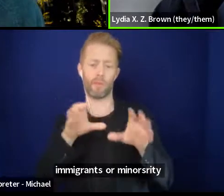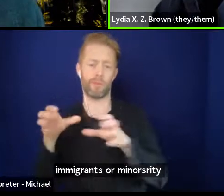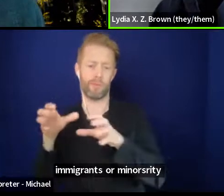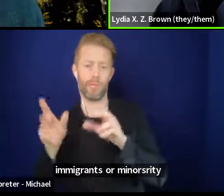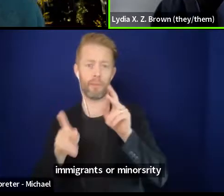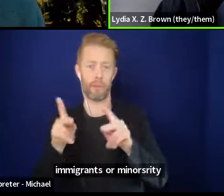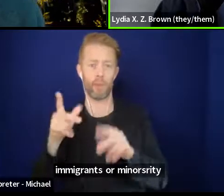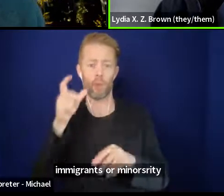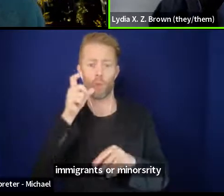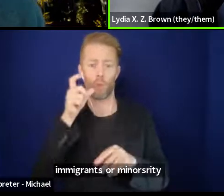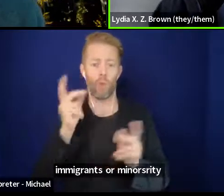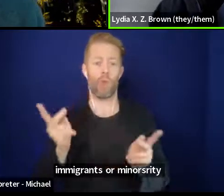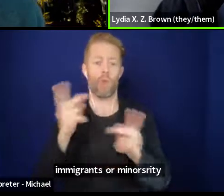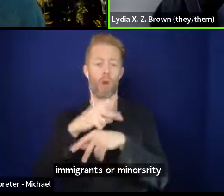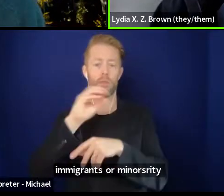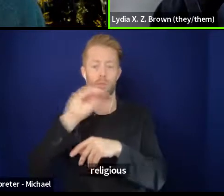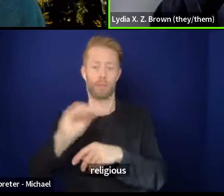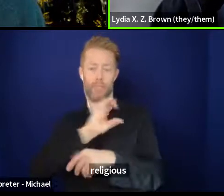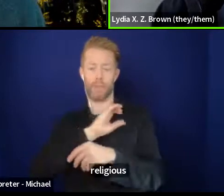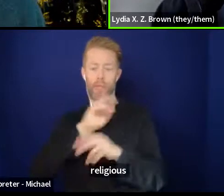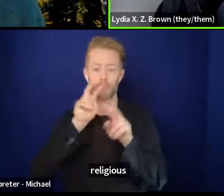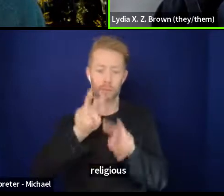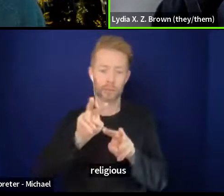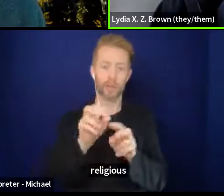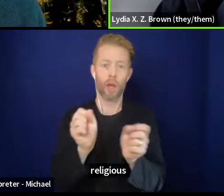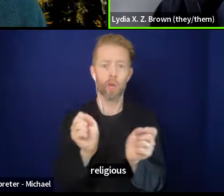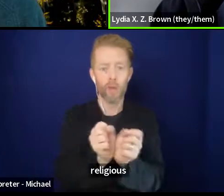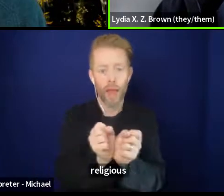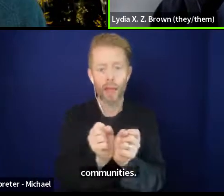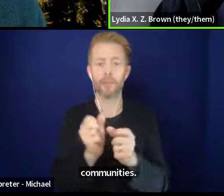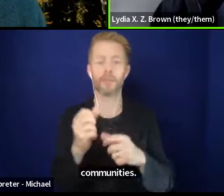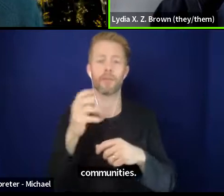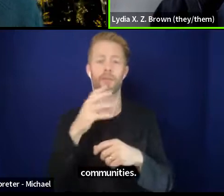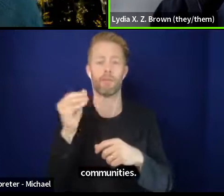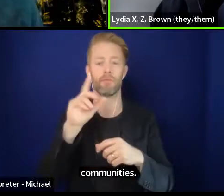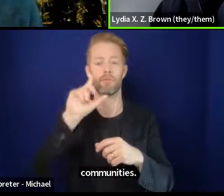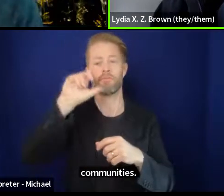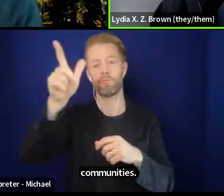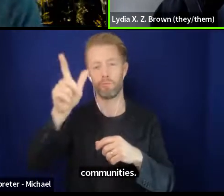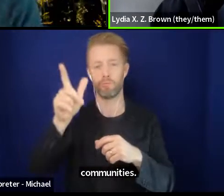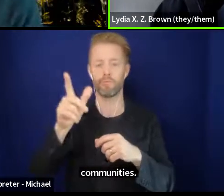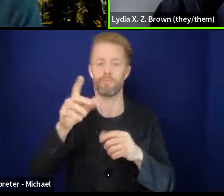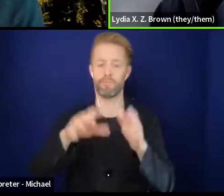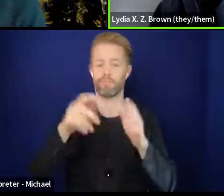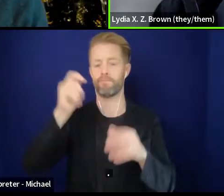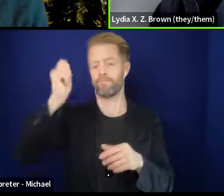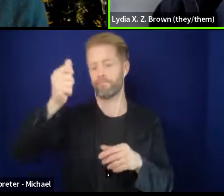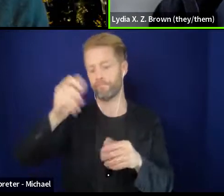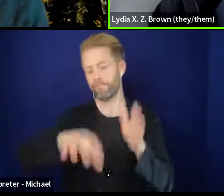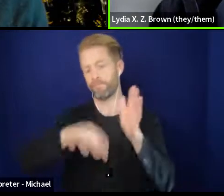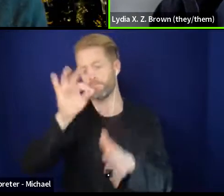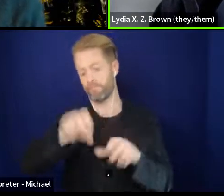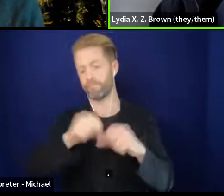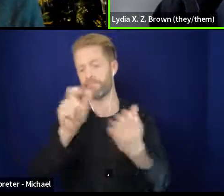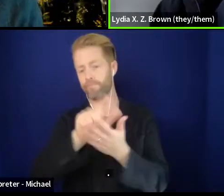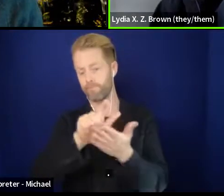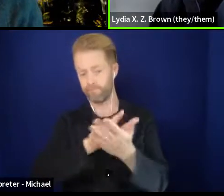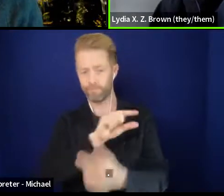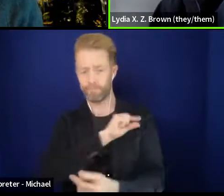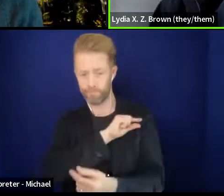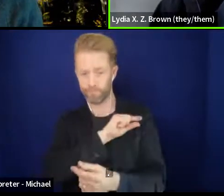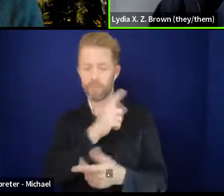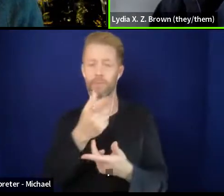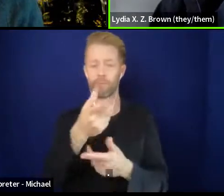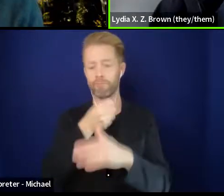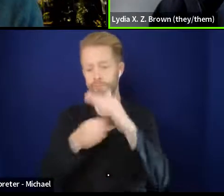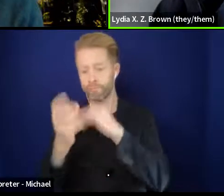rates of police surveillance, of arrest, and later of conviction and incarceration, then using